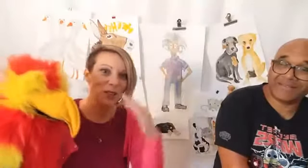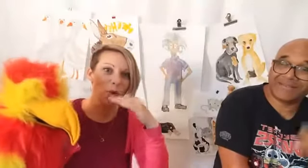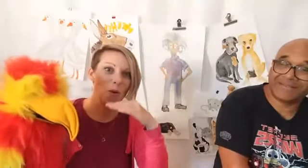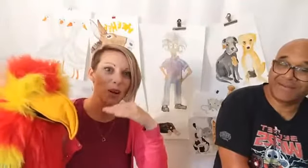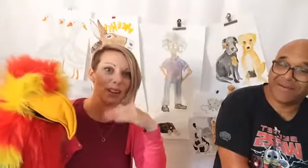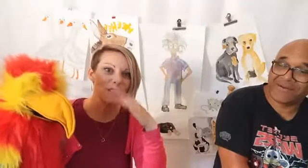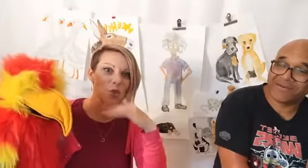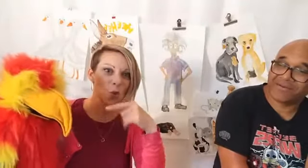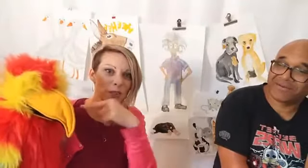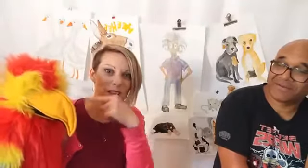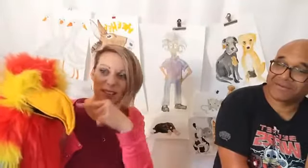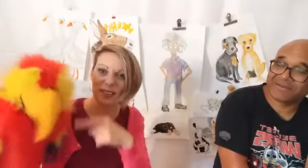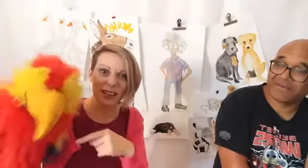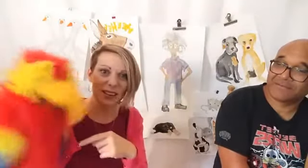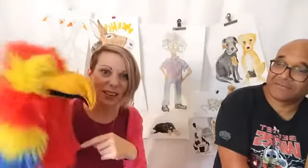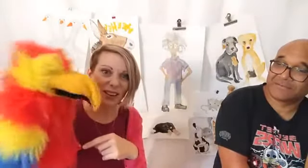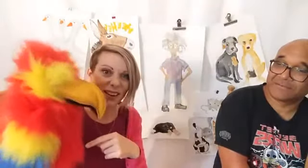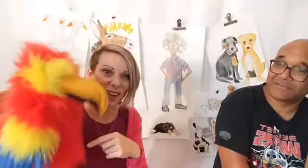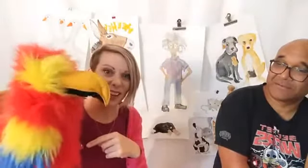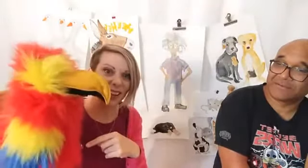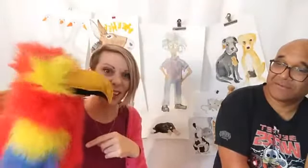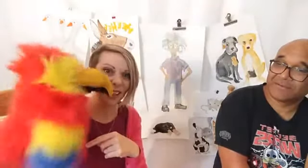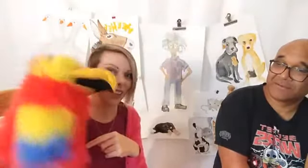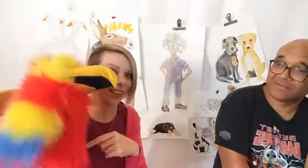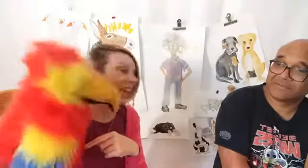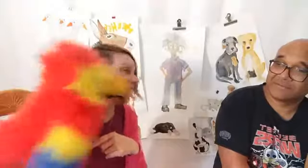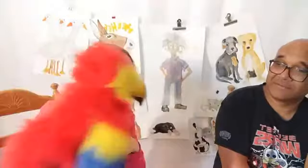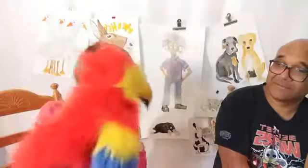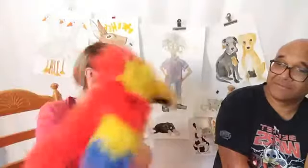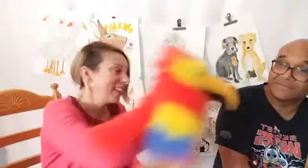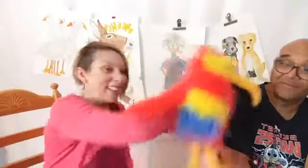He's quite naughty, isn't he?